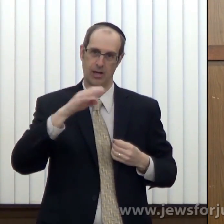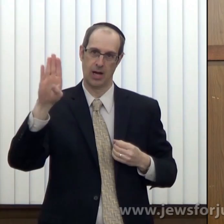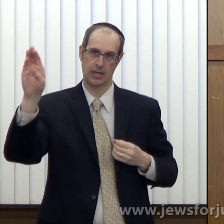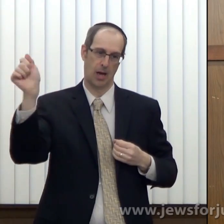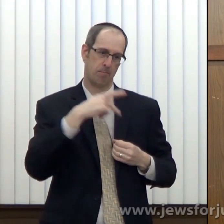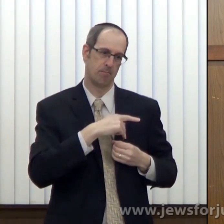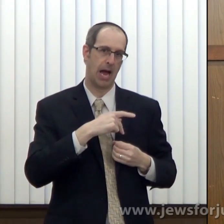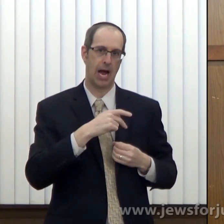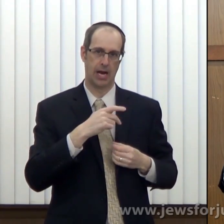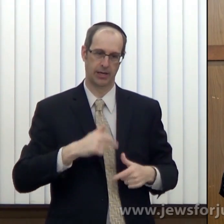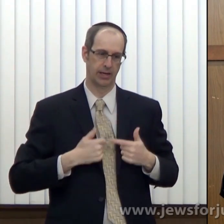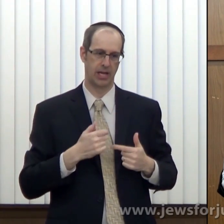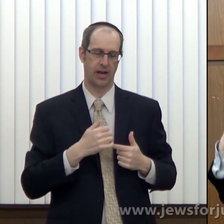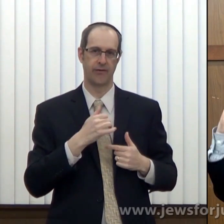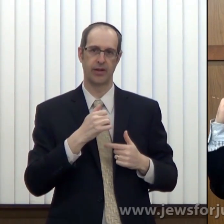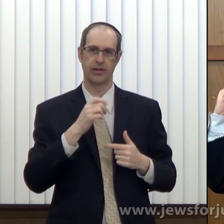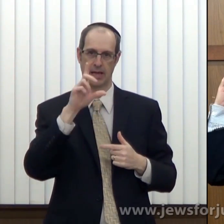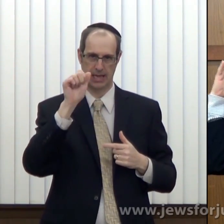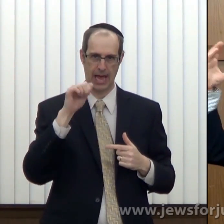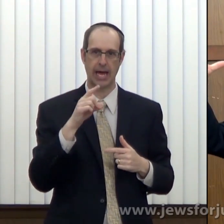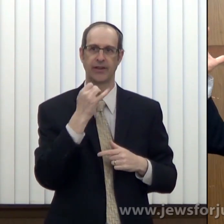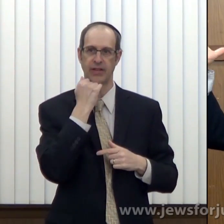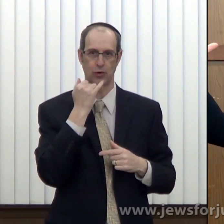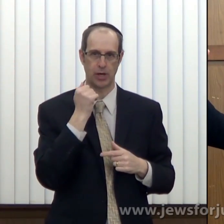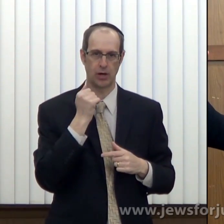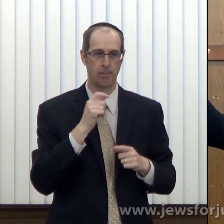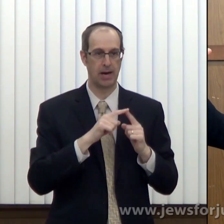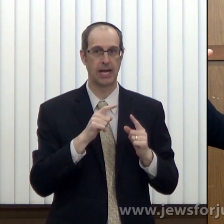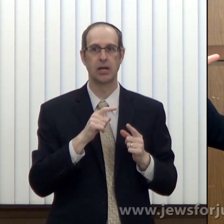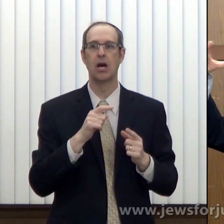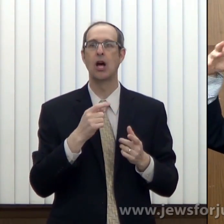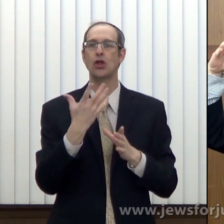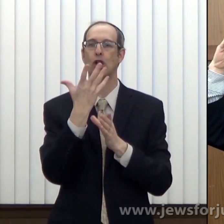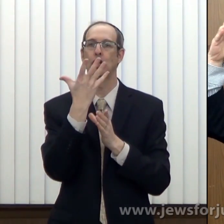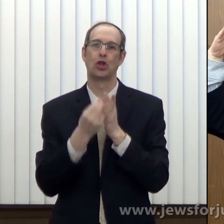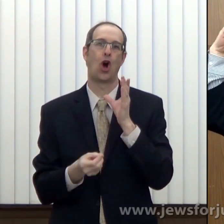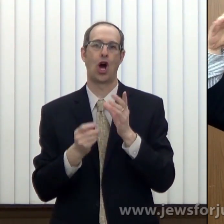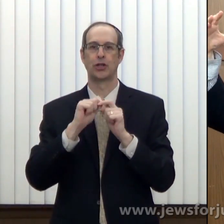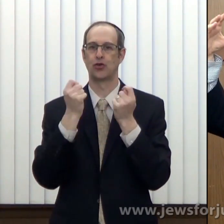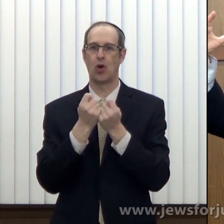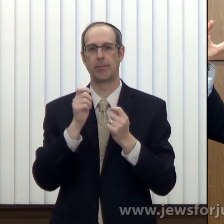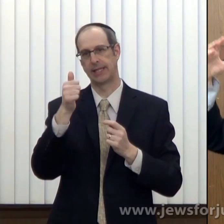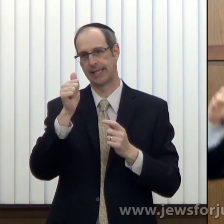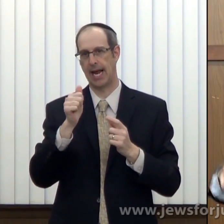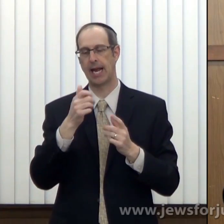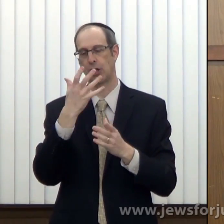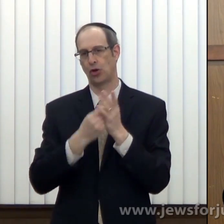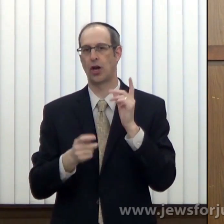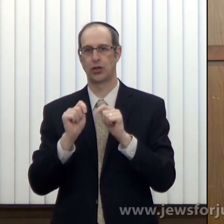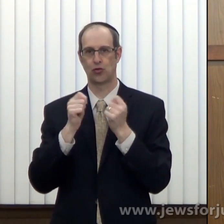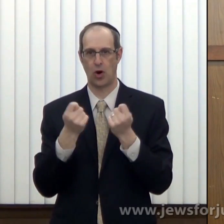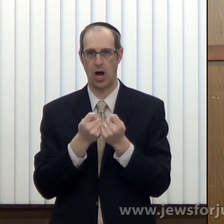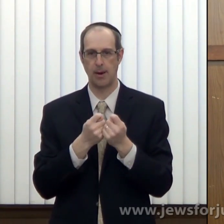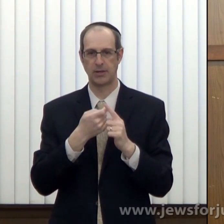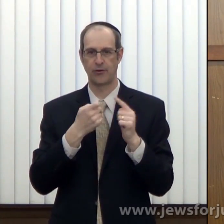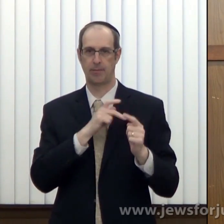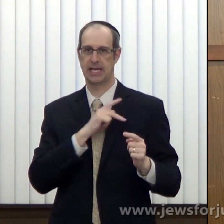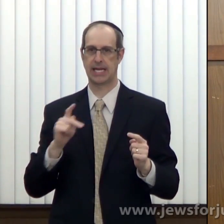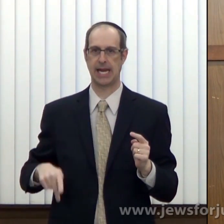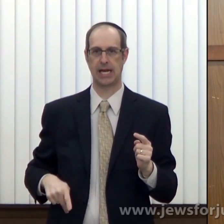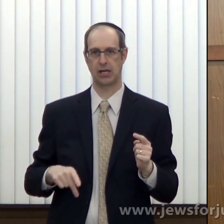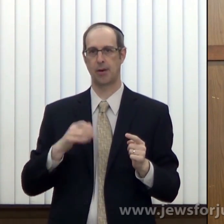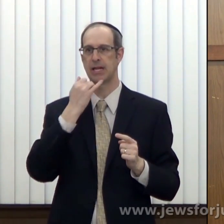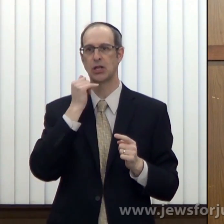live in the land of Israel, but we're told that the lost tribes, those 10 lost tribes from the kingdom of